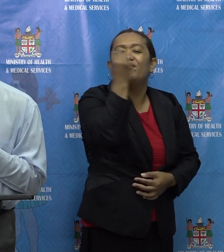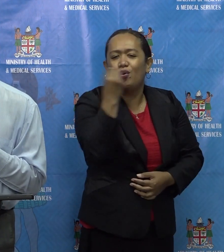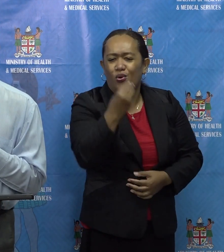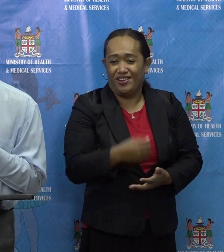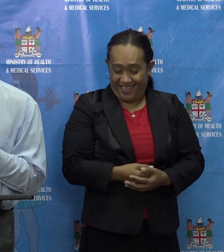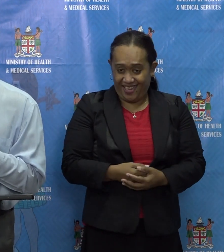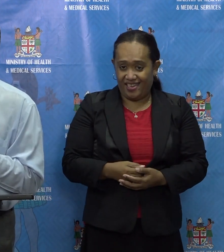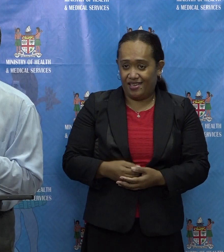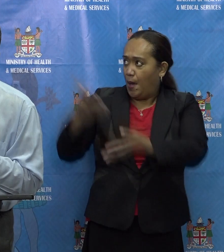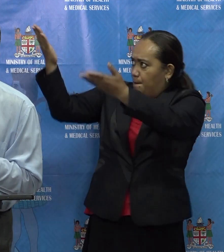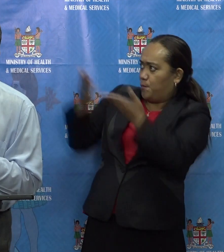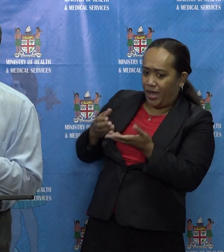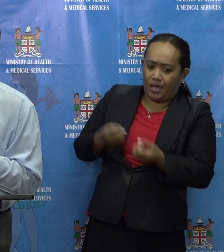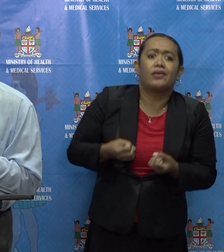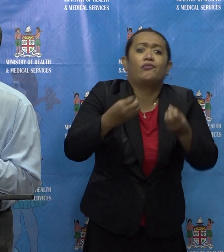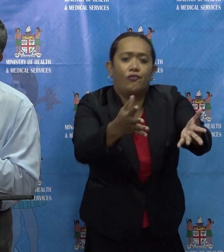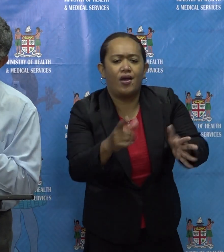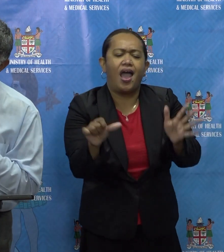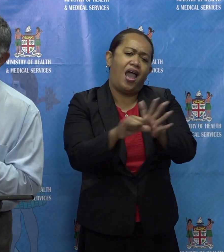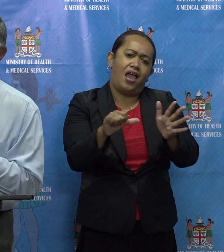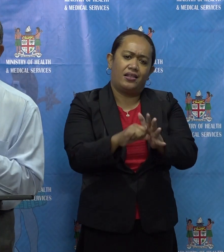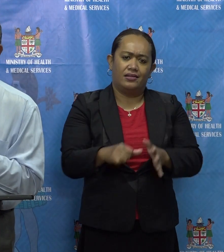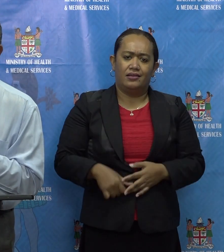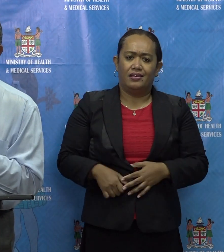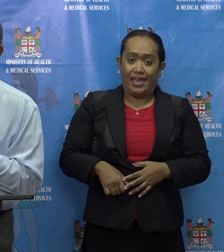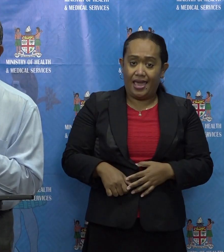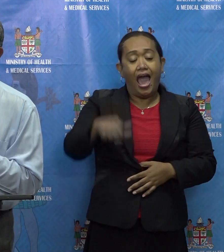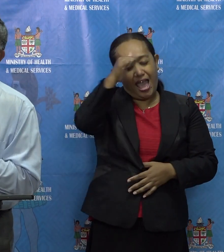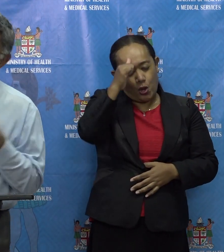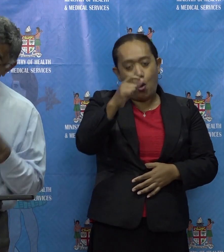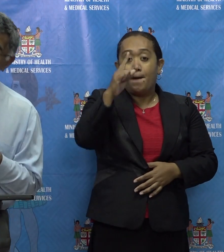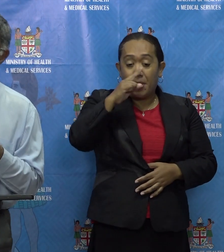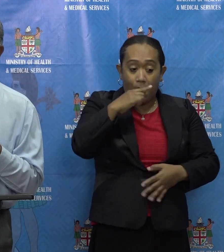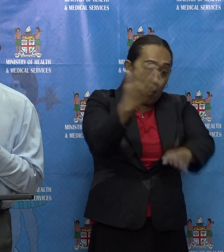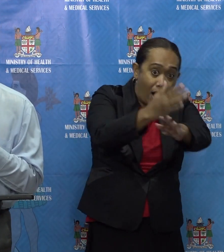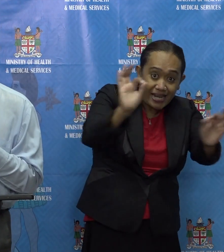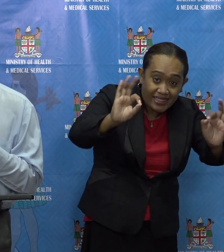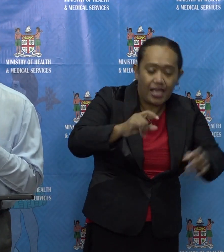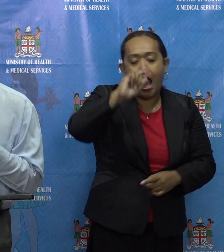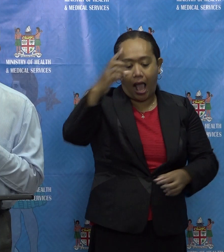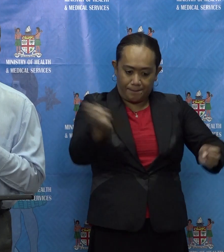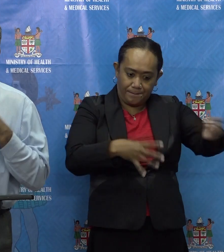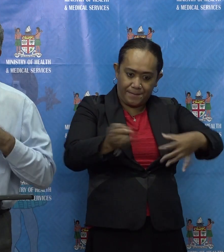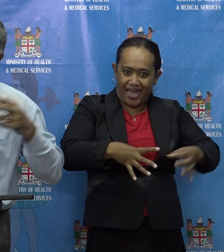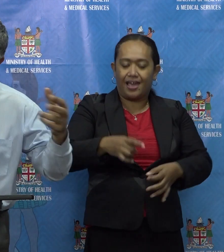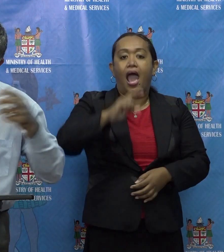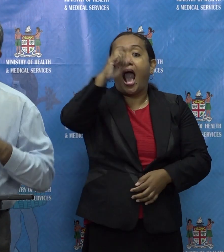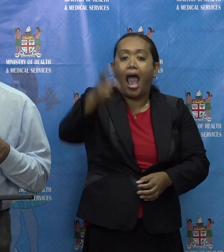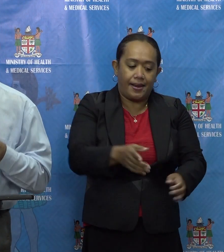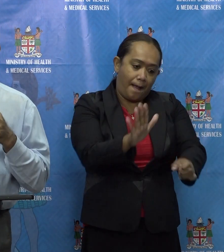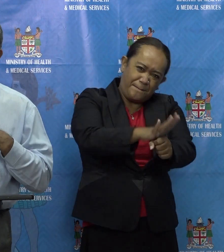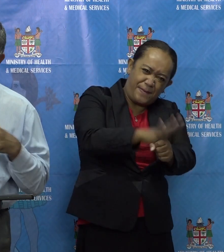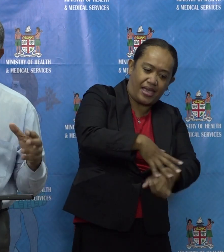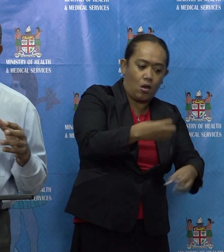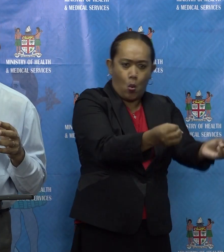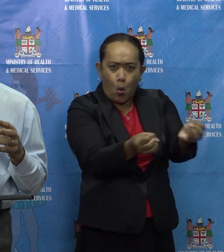food. If people are not moving, they can't produce food. You can't pack food. It's harder to source workers to